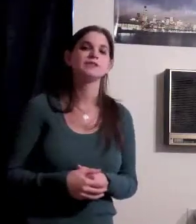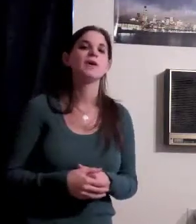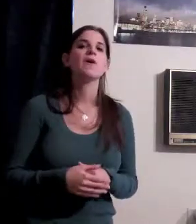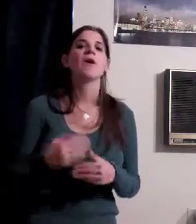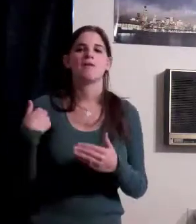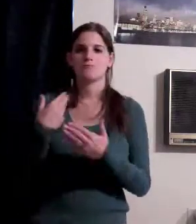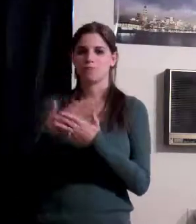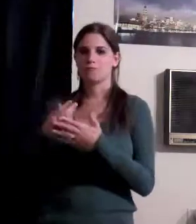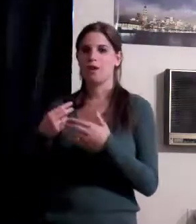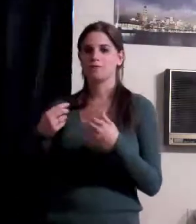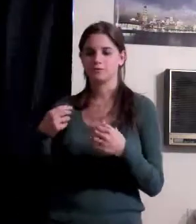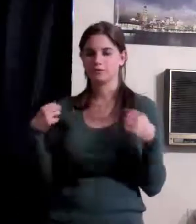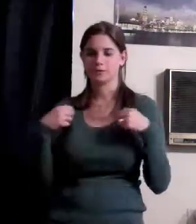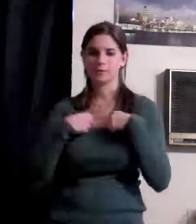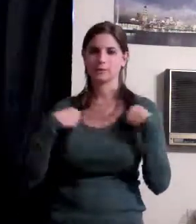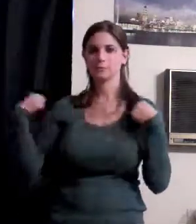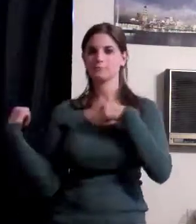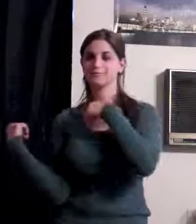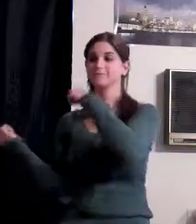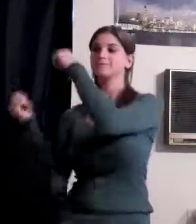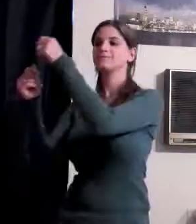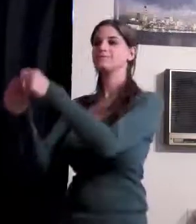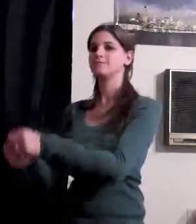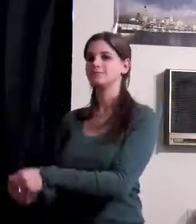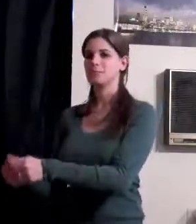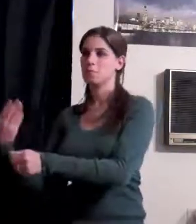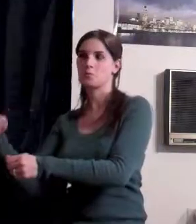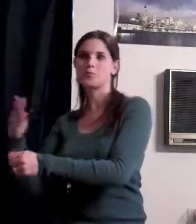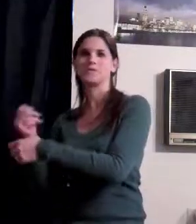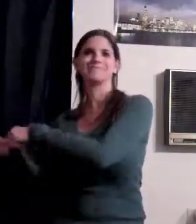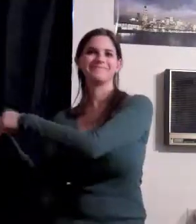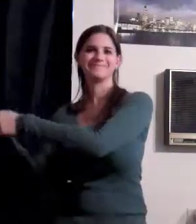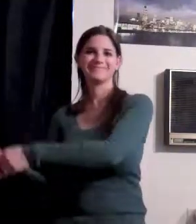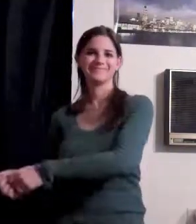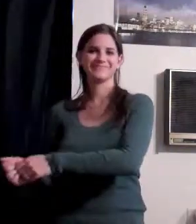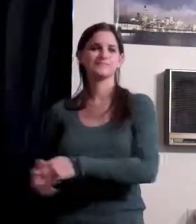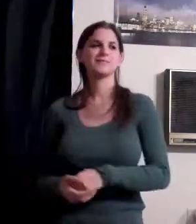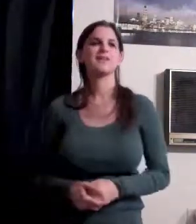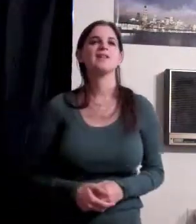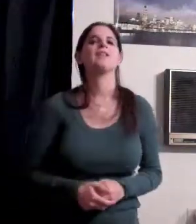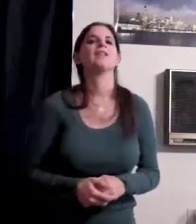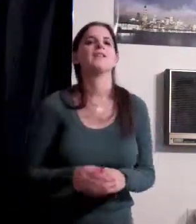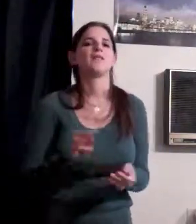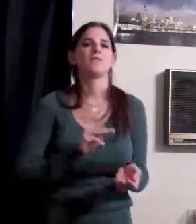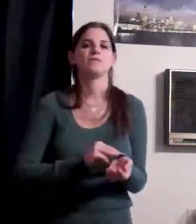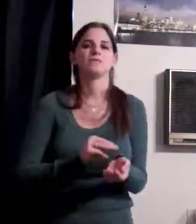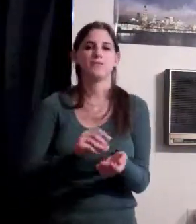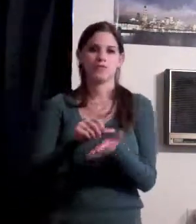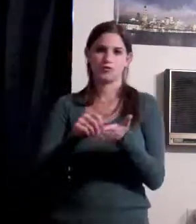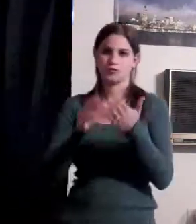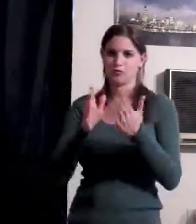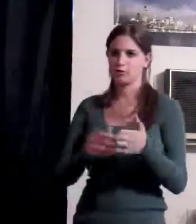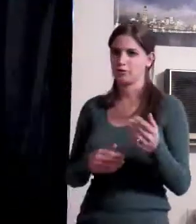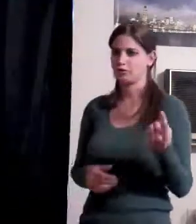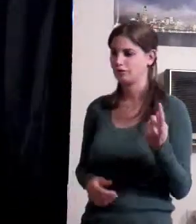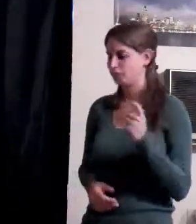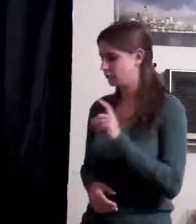office. And you know, when he walked in, I could just tell that he saw it. Moments later, I had a surgery date just weeks